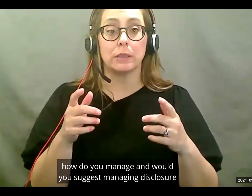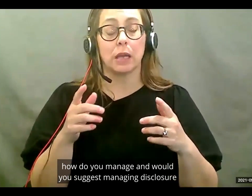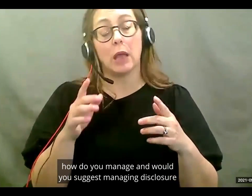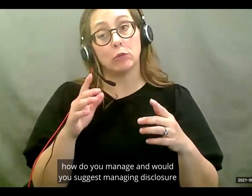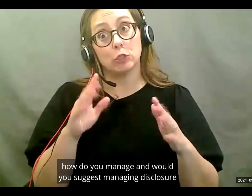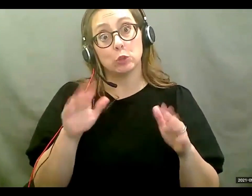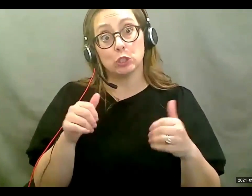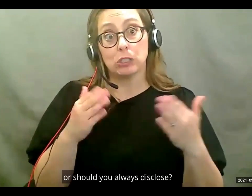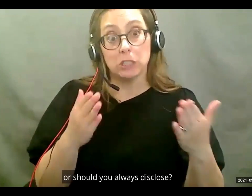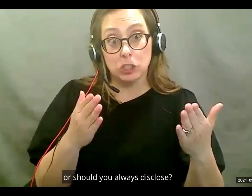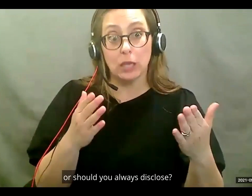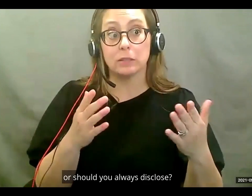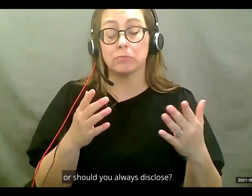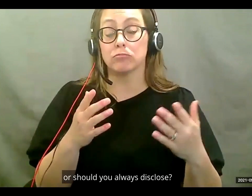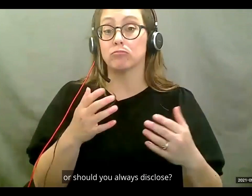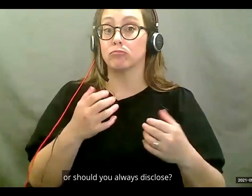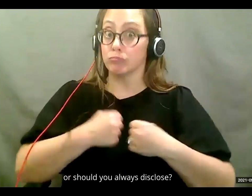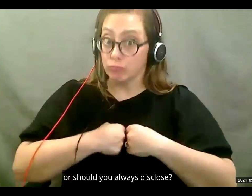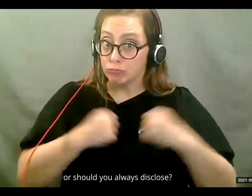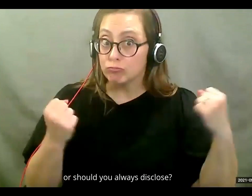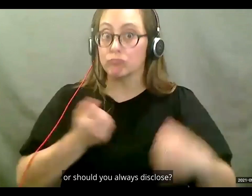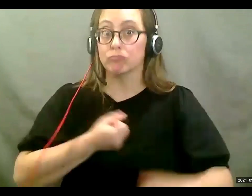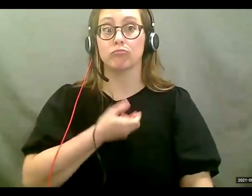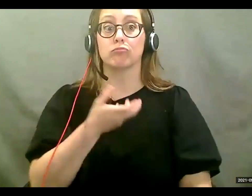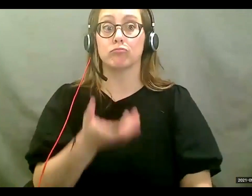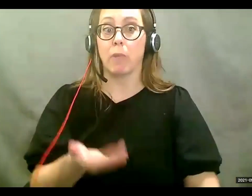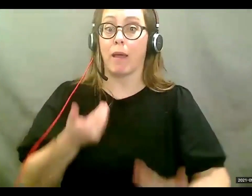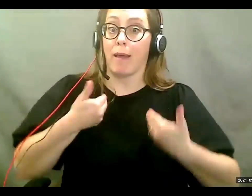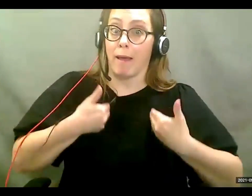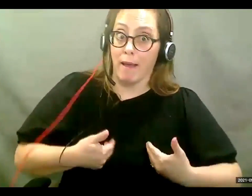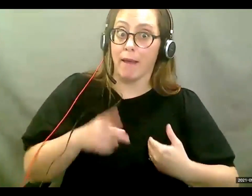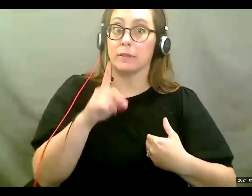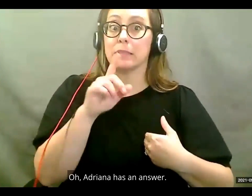managing disclosure, or should you always disclose?